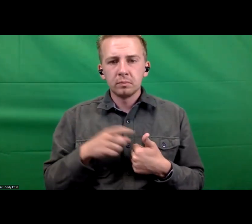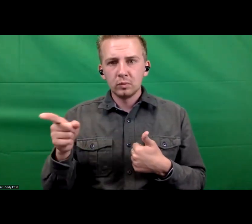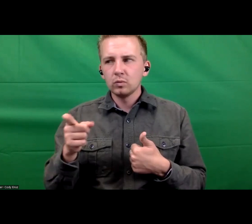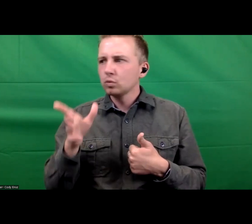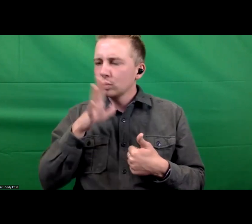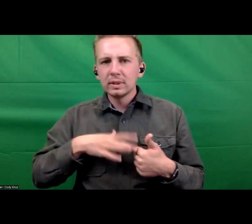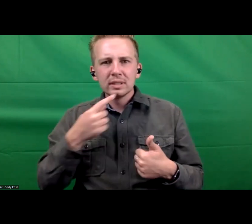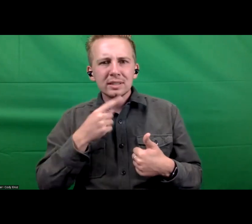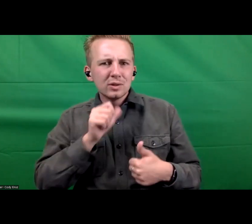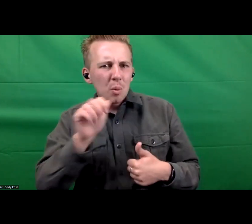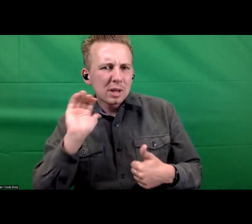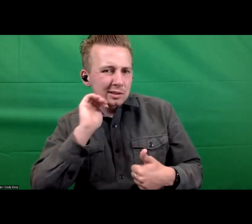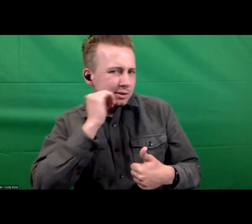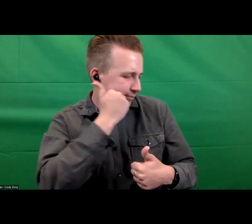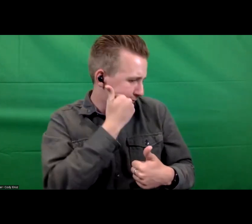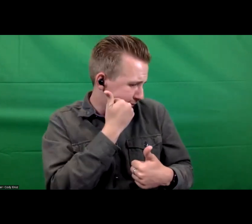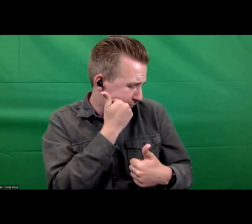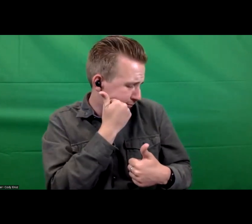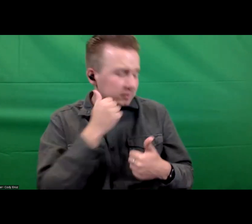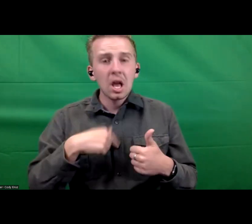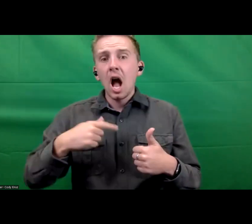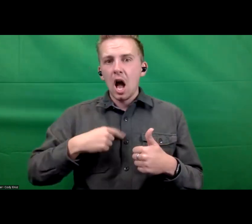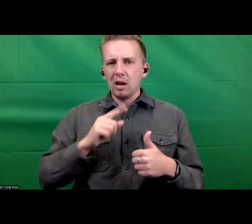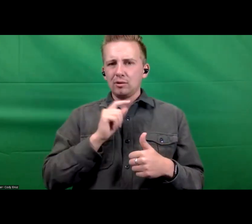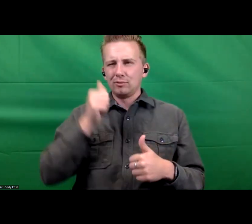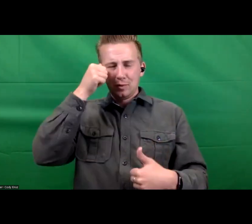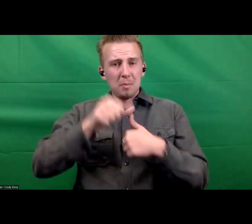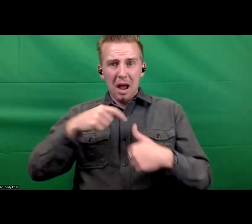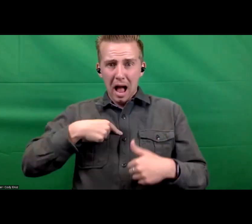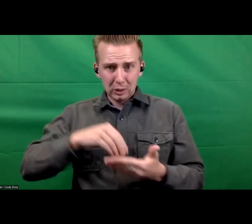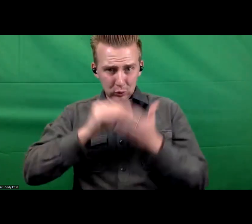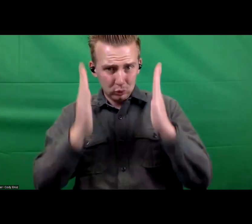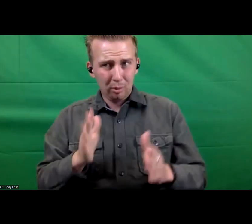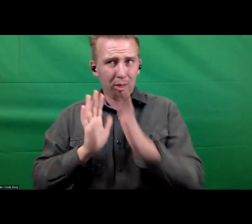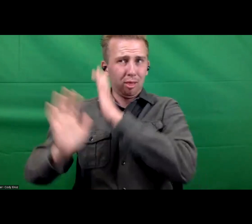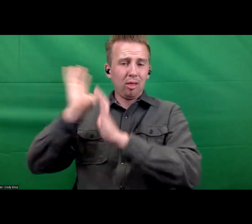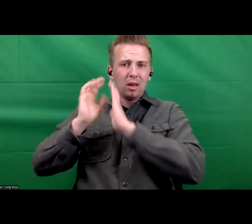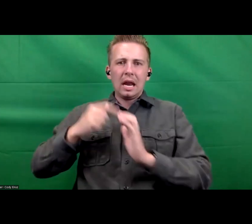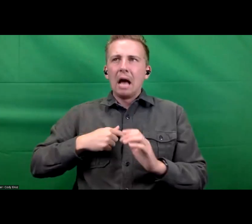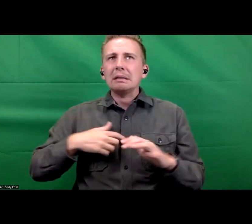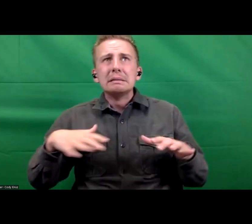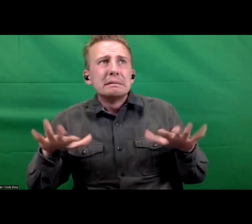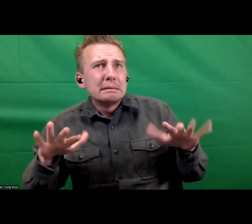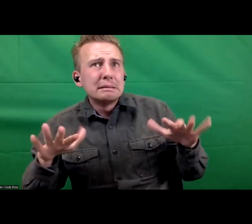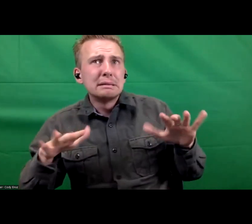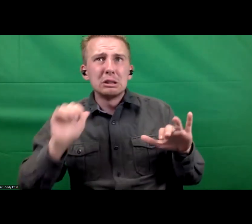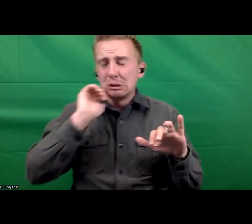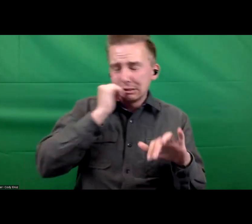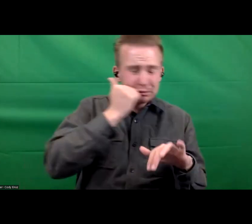shy." And I remember being a student coming to school, kind of having anxiety and just listening,